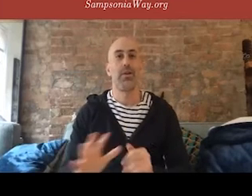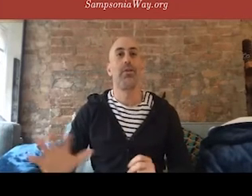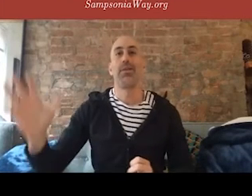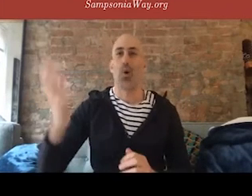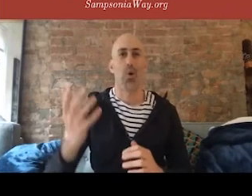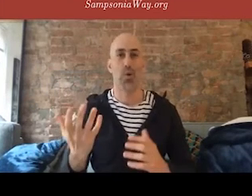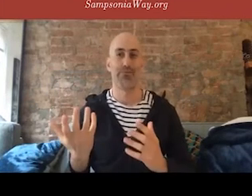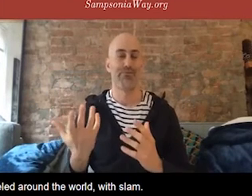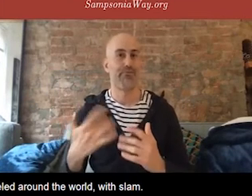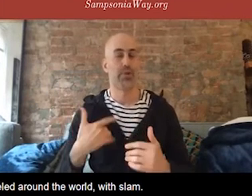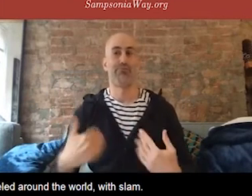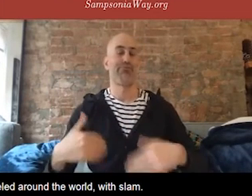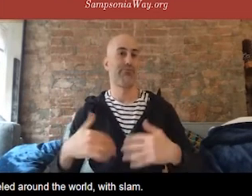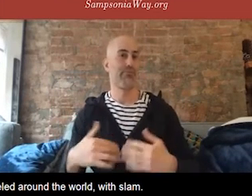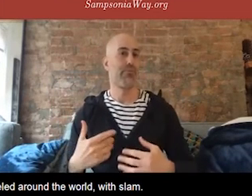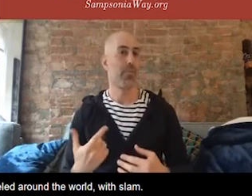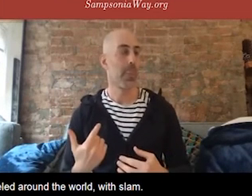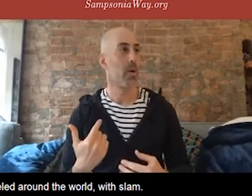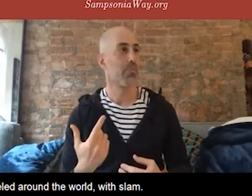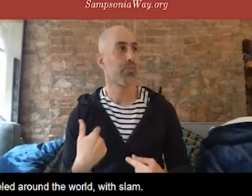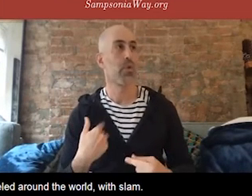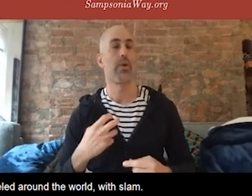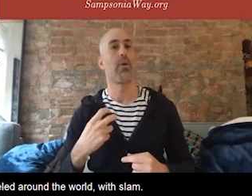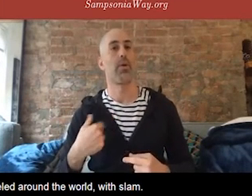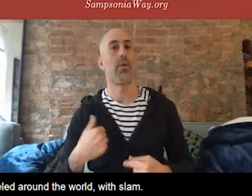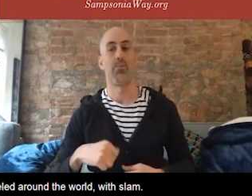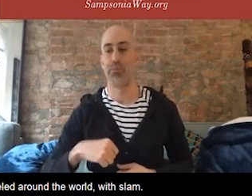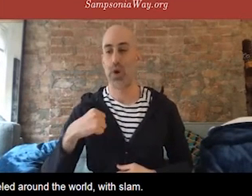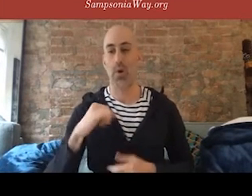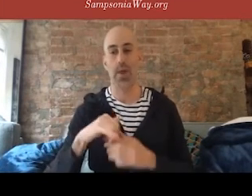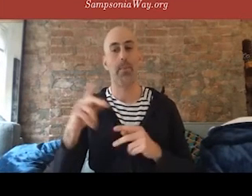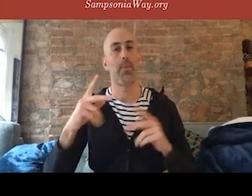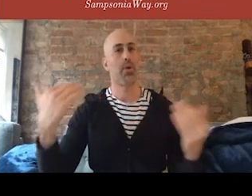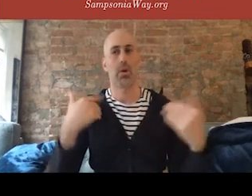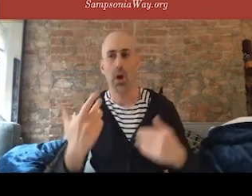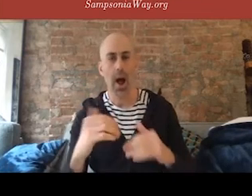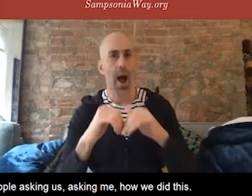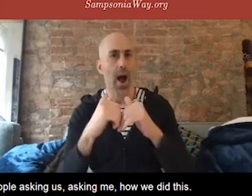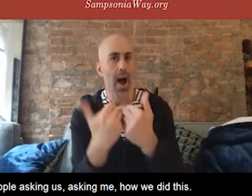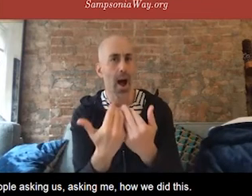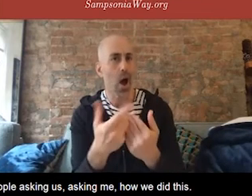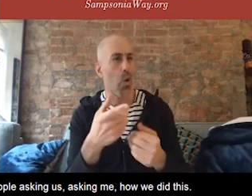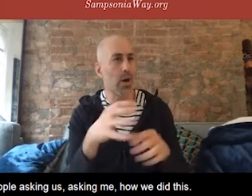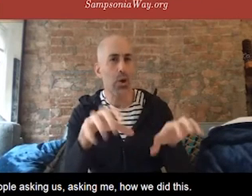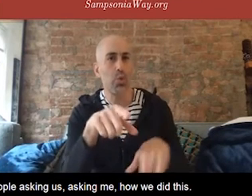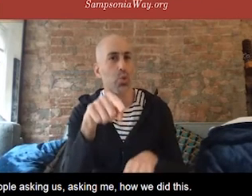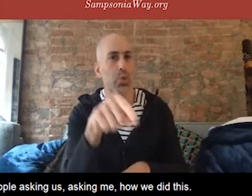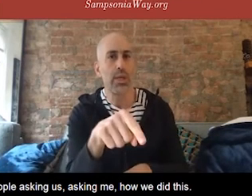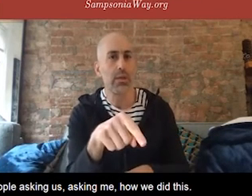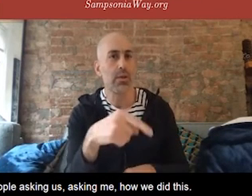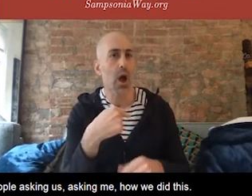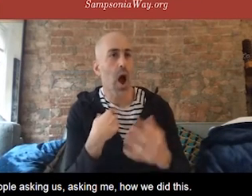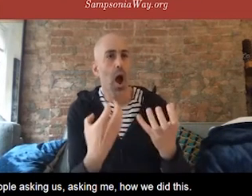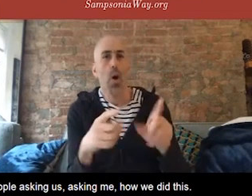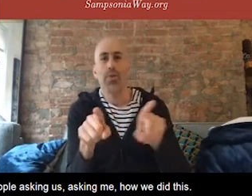Cuba, all of these places we traveled around the world with Slam. That's something that I'm proud